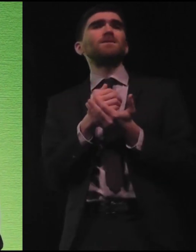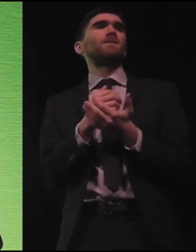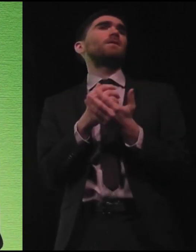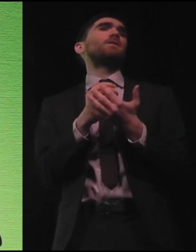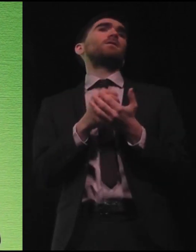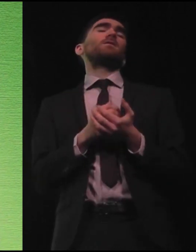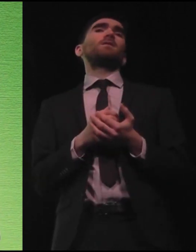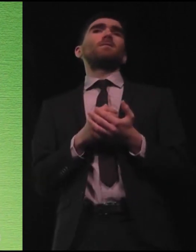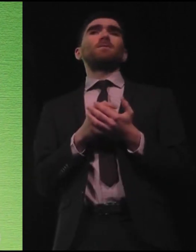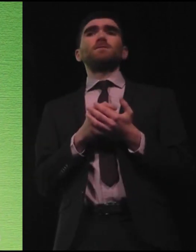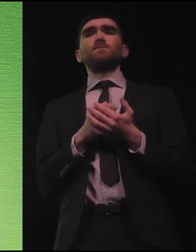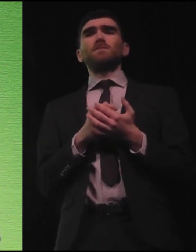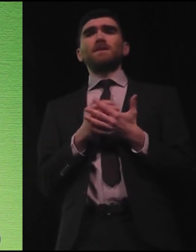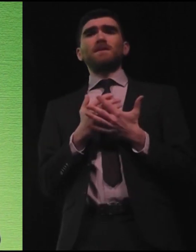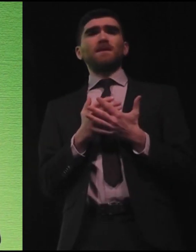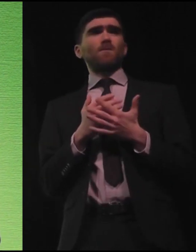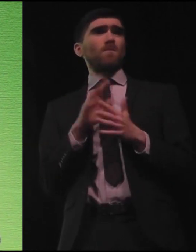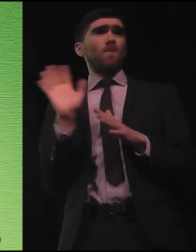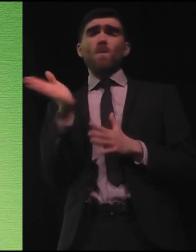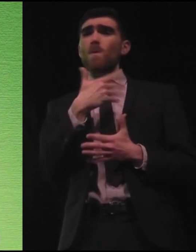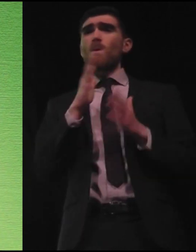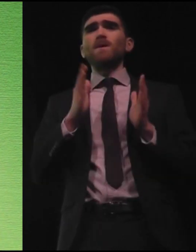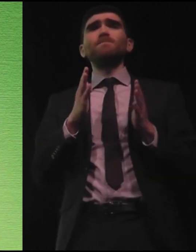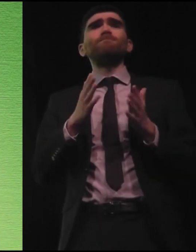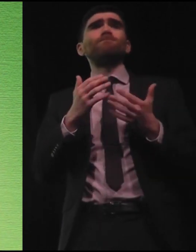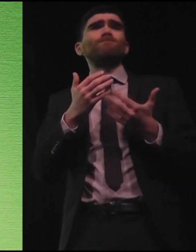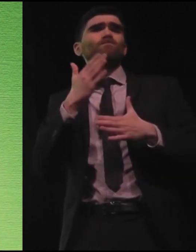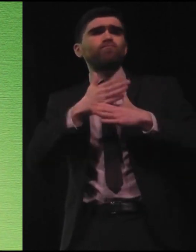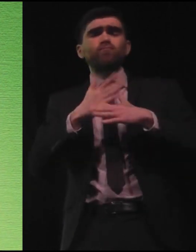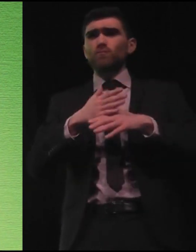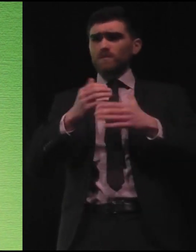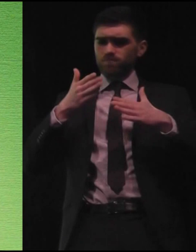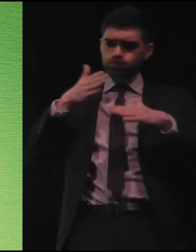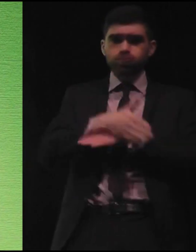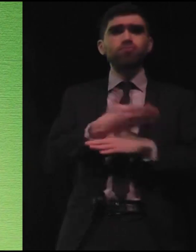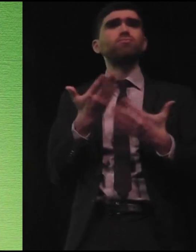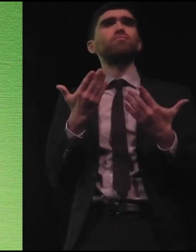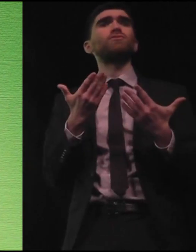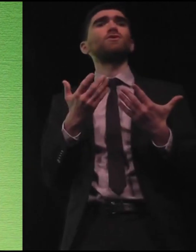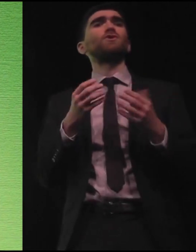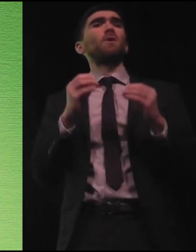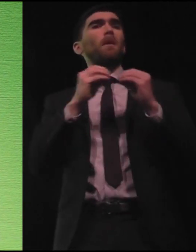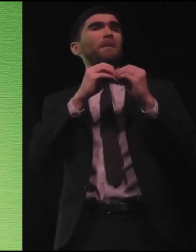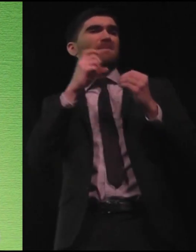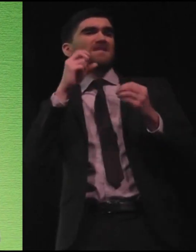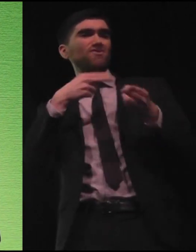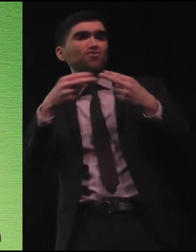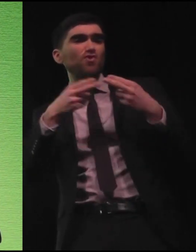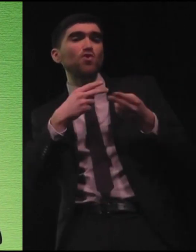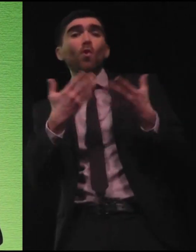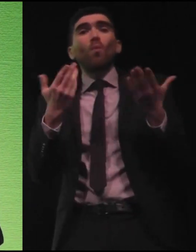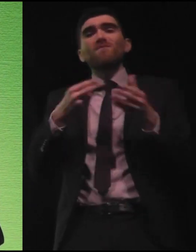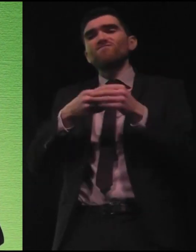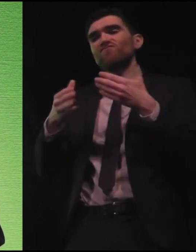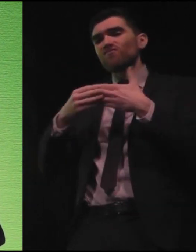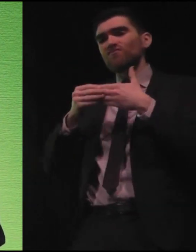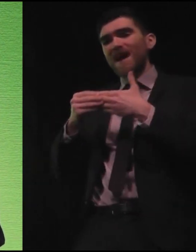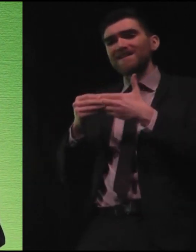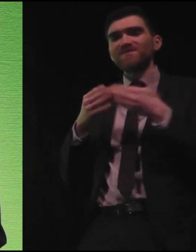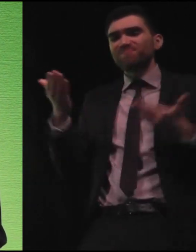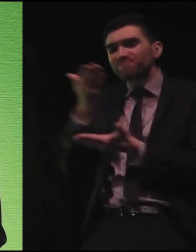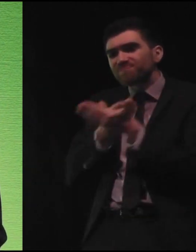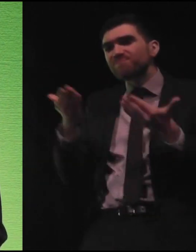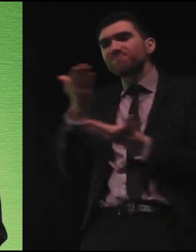our friends or on the BBC News, we all have a role in showing that this party is the party of